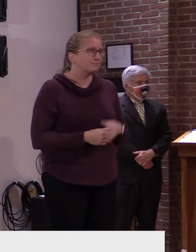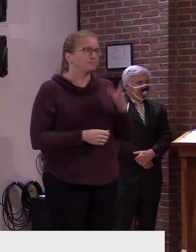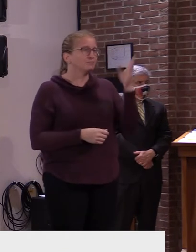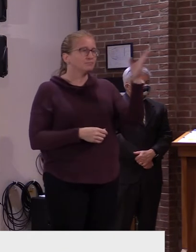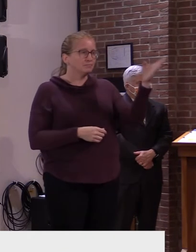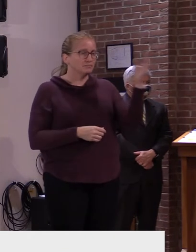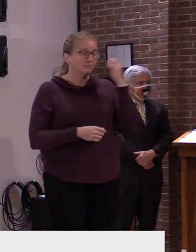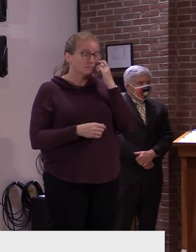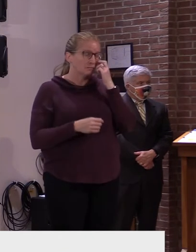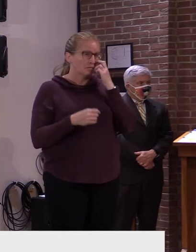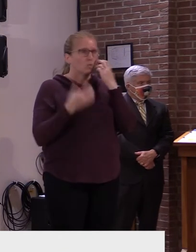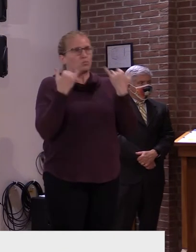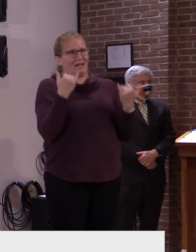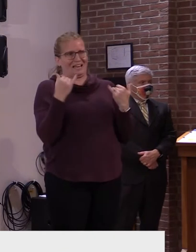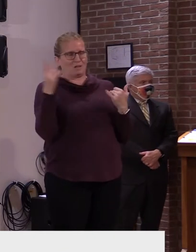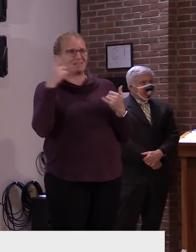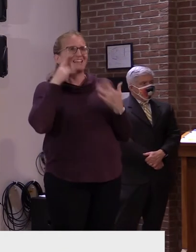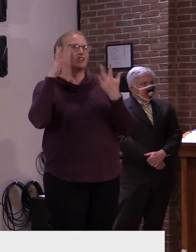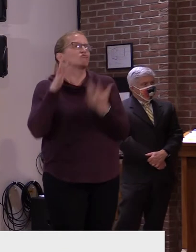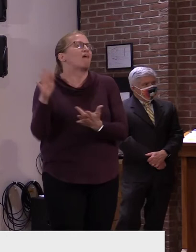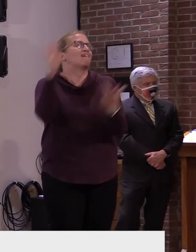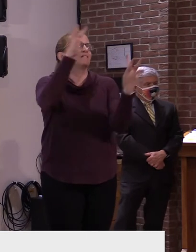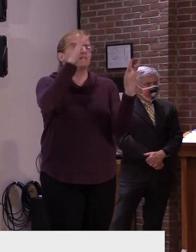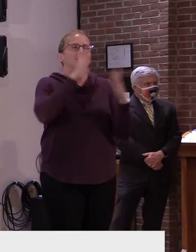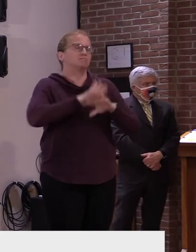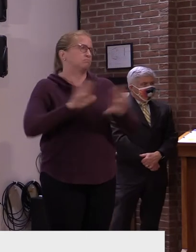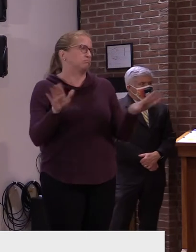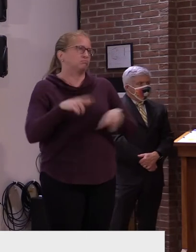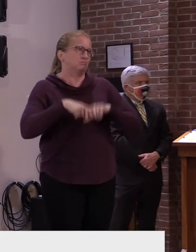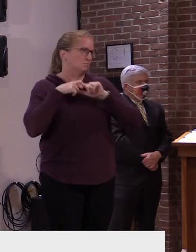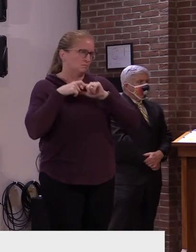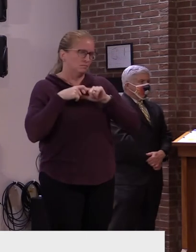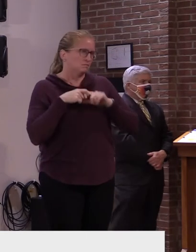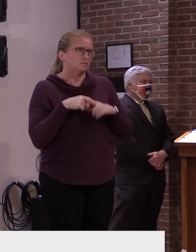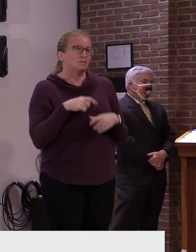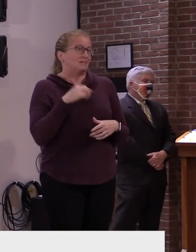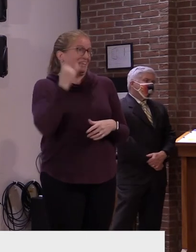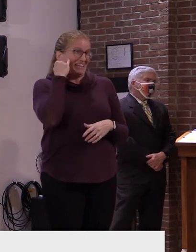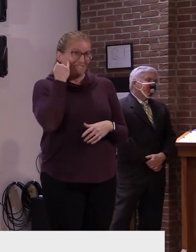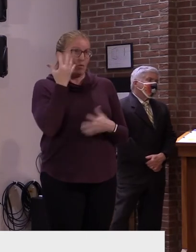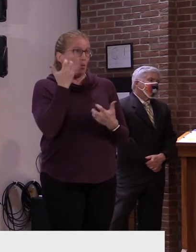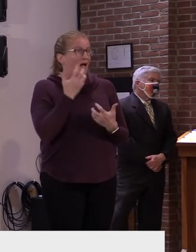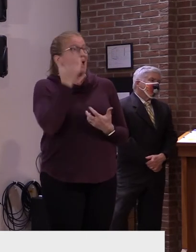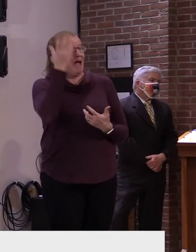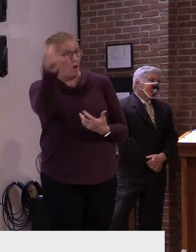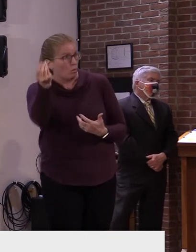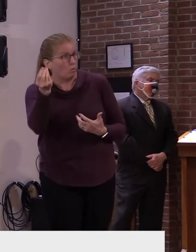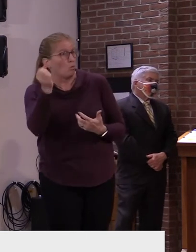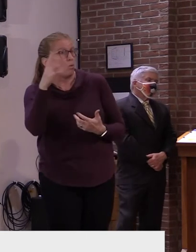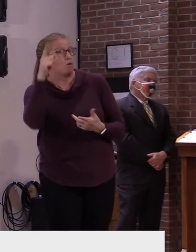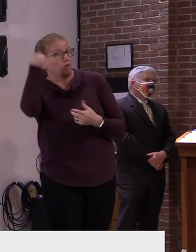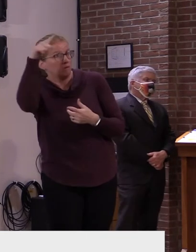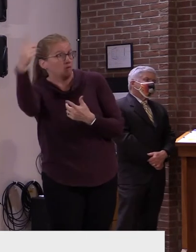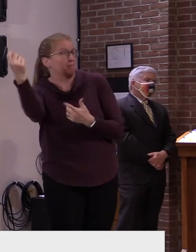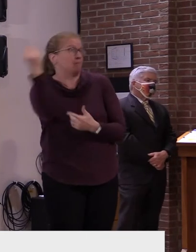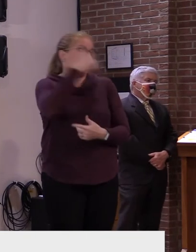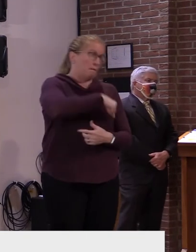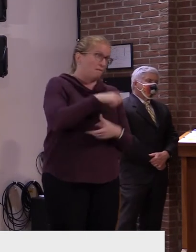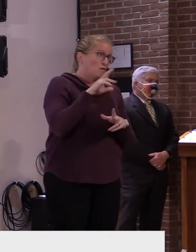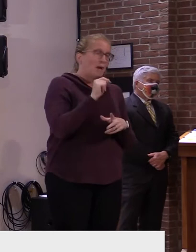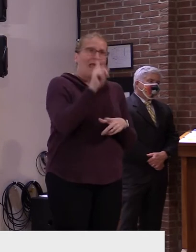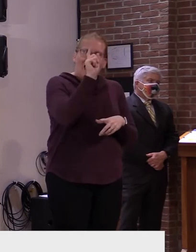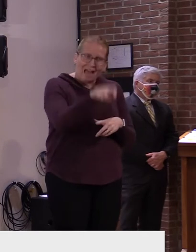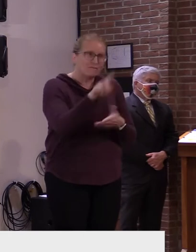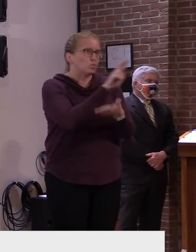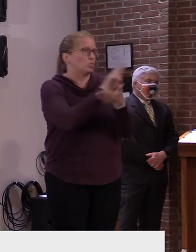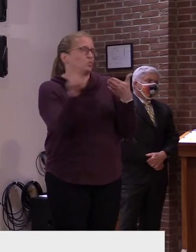off the travel map uh maybe that quarantine requirement for any kind of out-of-state travel but we are seeing a lot of transmissions here within the state